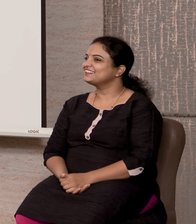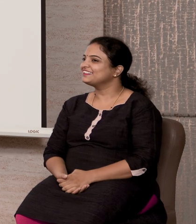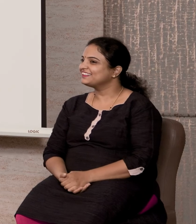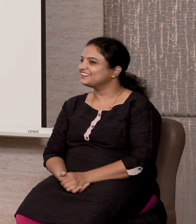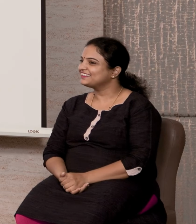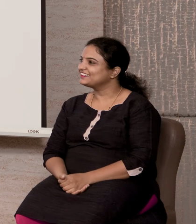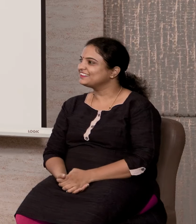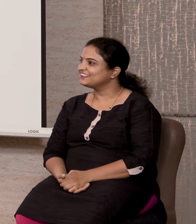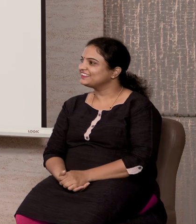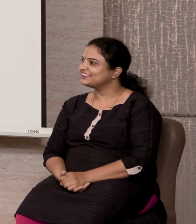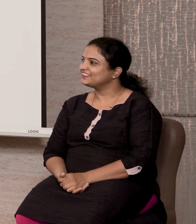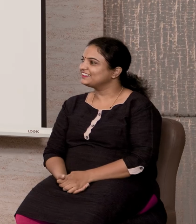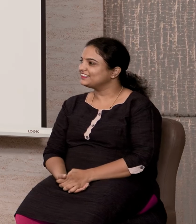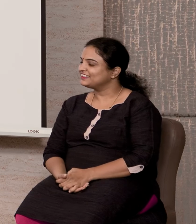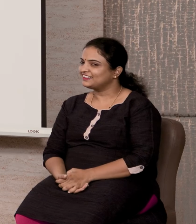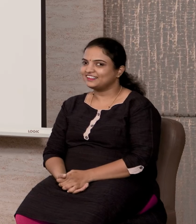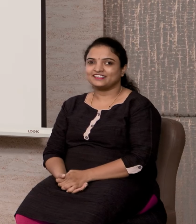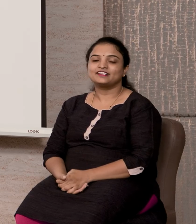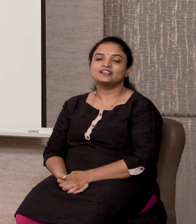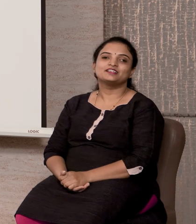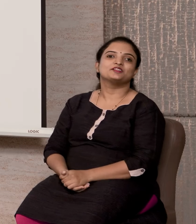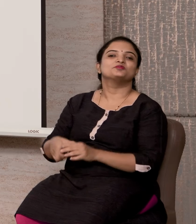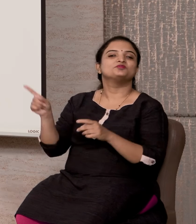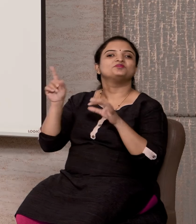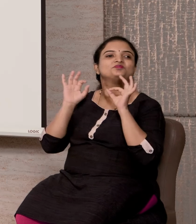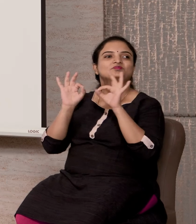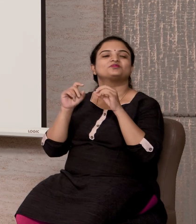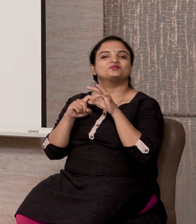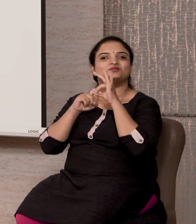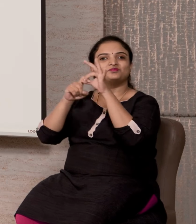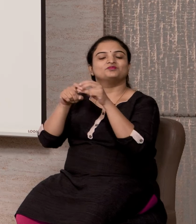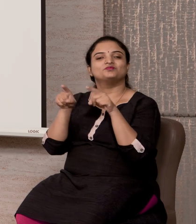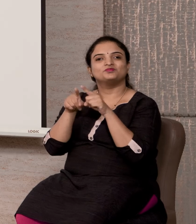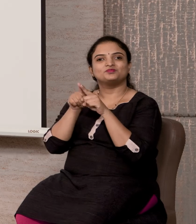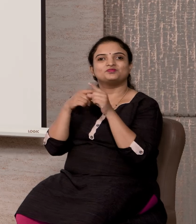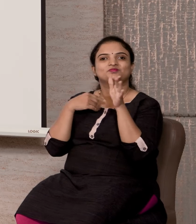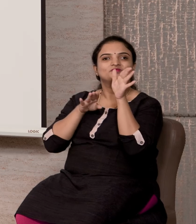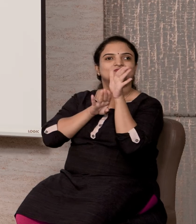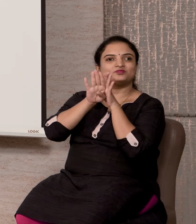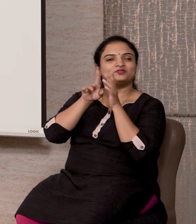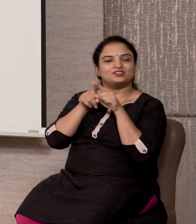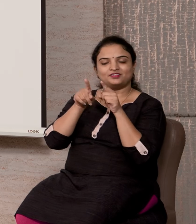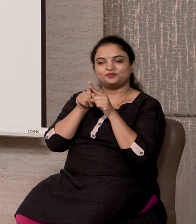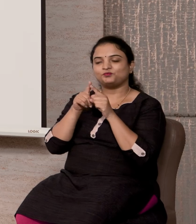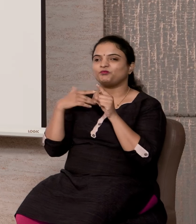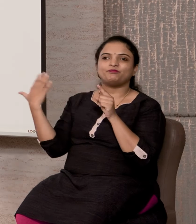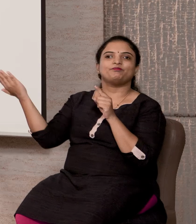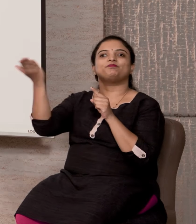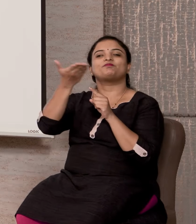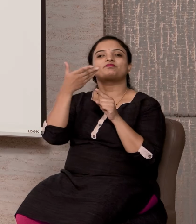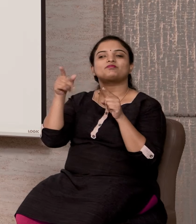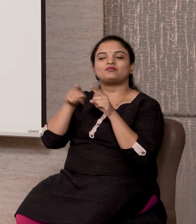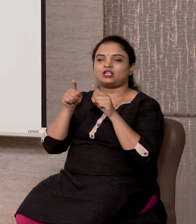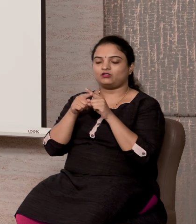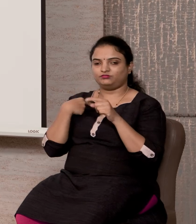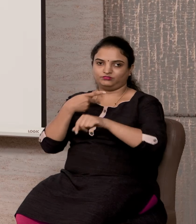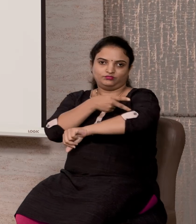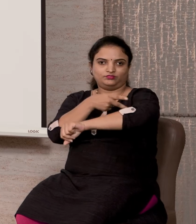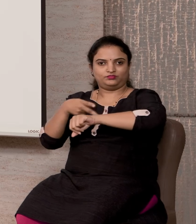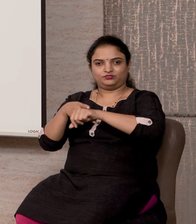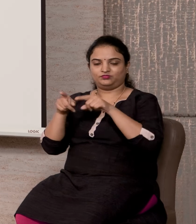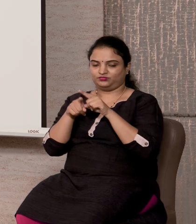Cool, thank you so much. So that's a wonderful question which came into my mind once I started developing these, right? Because all of us are, so I'm professionally trained